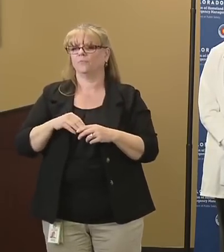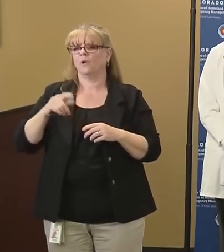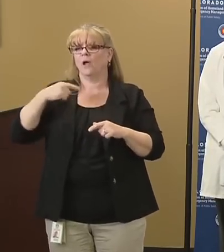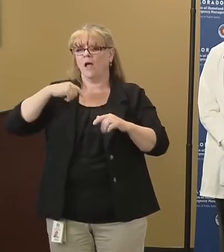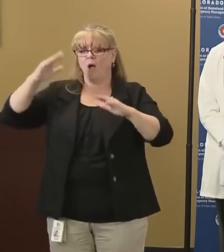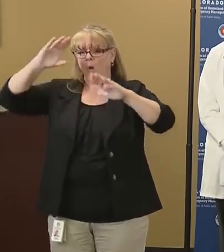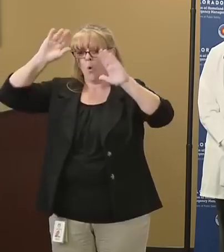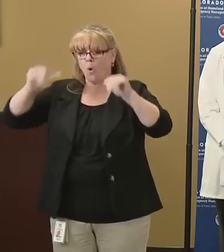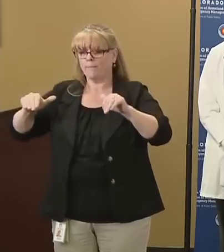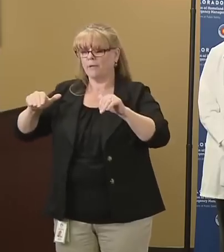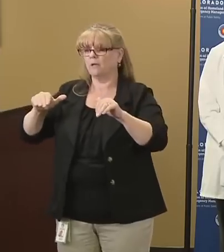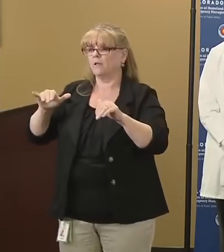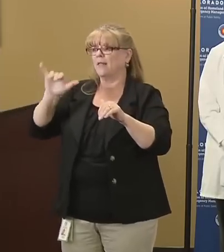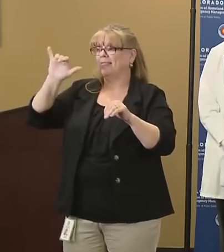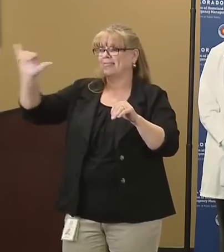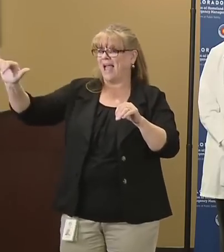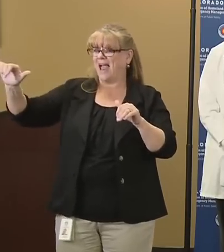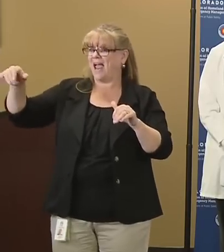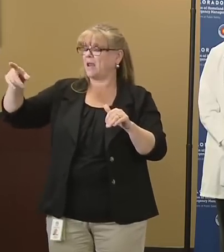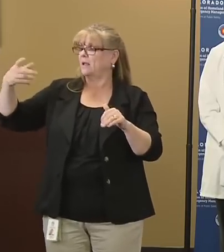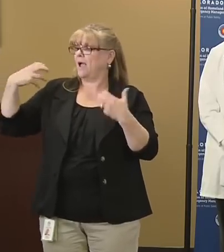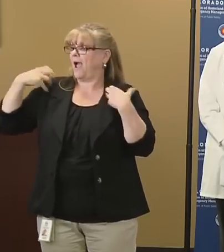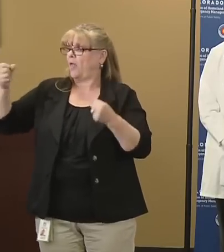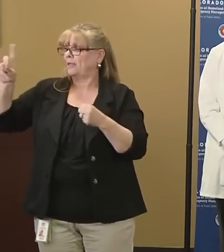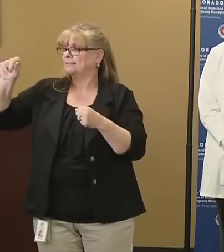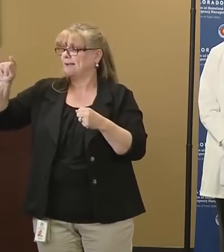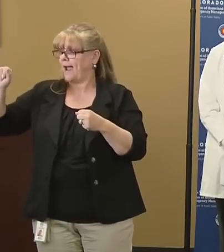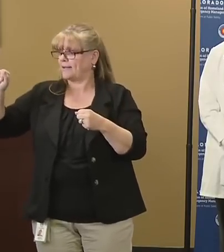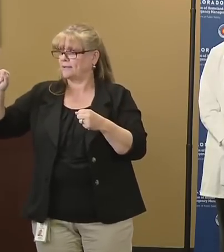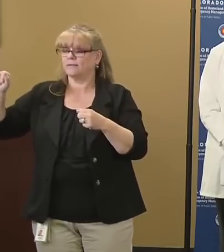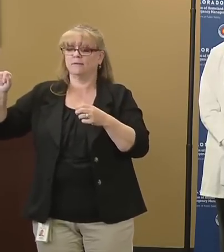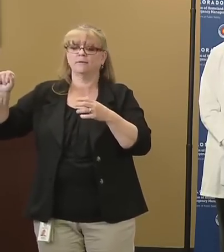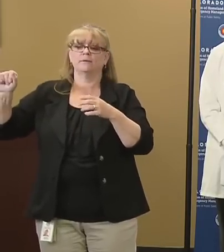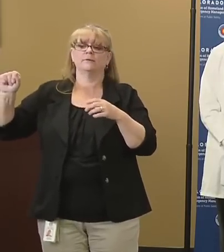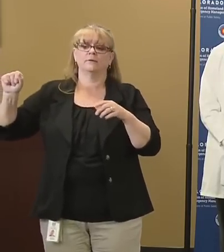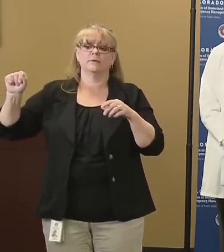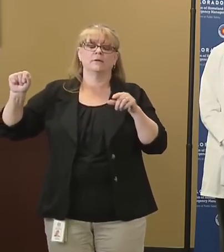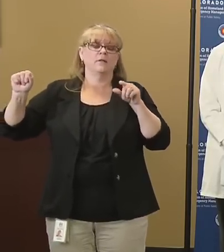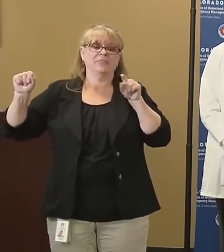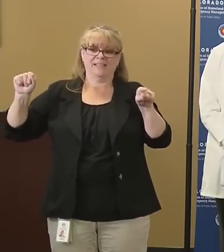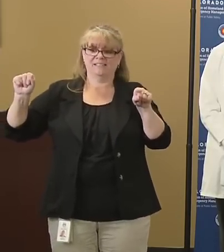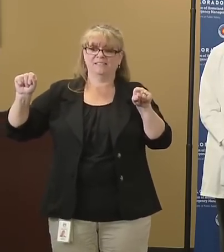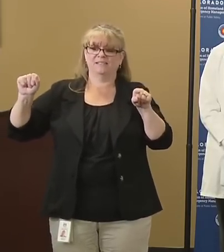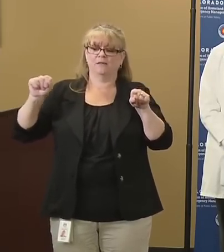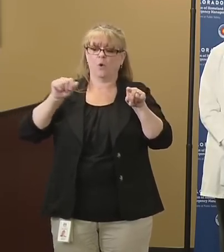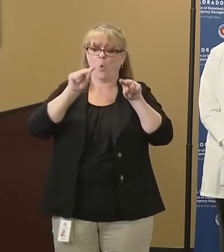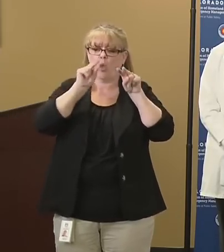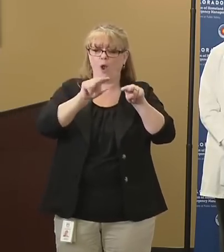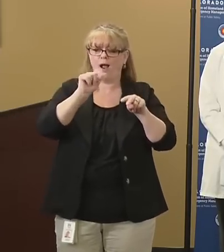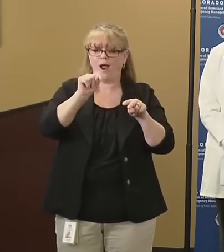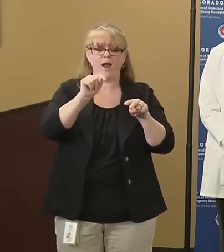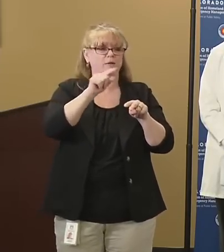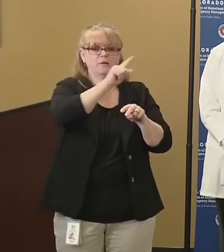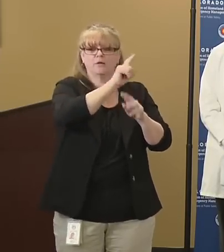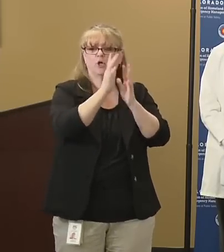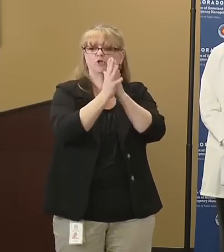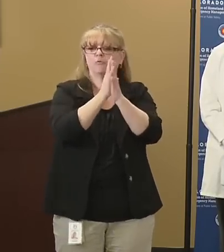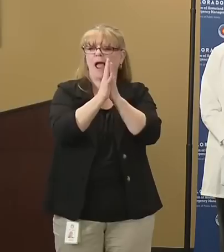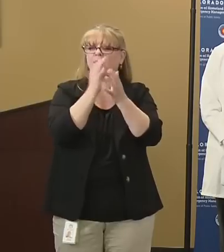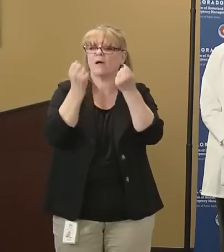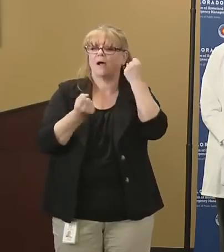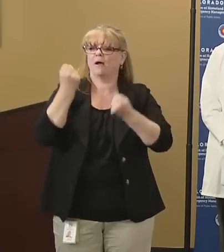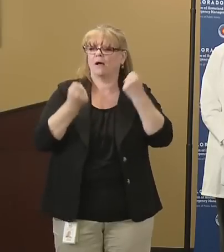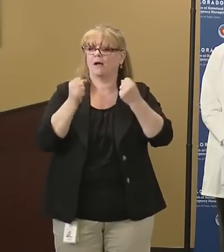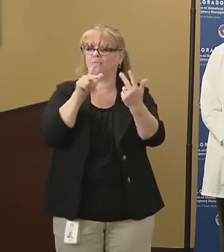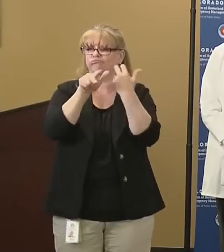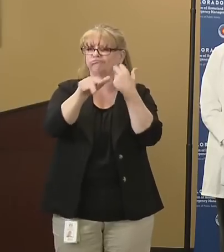incubation period and identification period is over. But we can see that all road traffic on both interstates, U.S. highways, and others